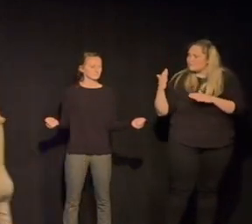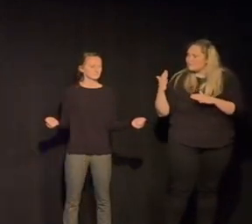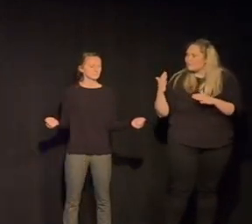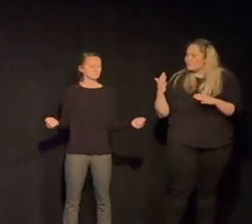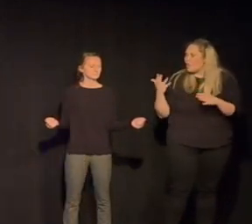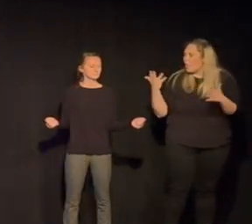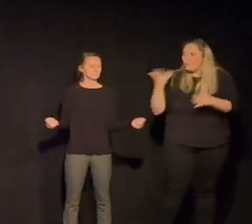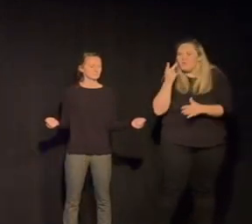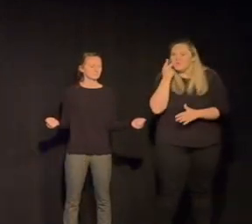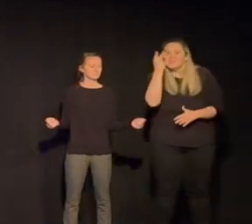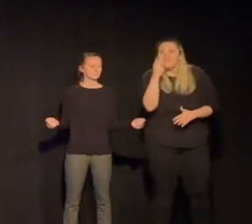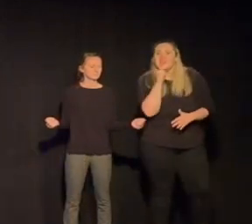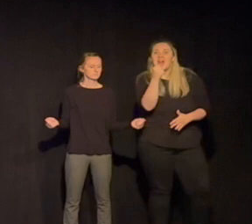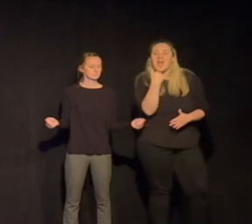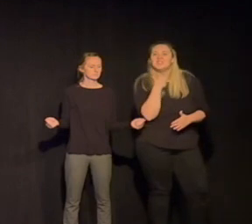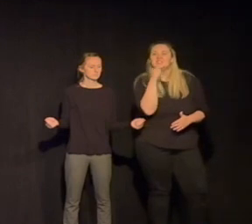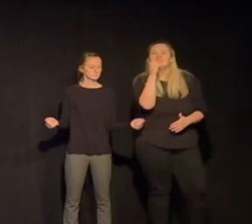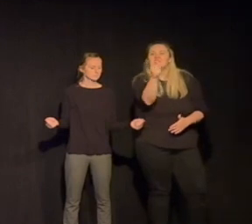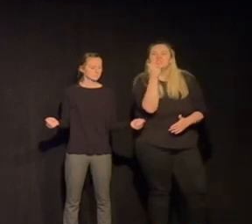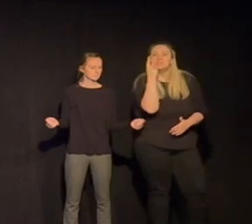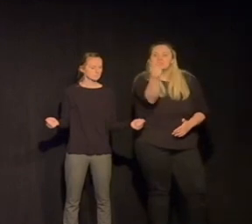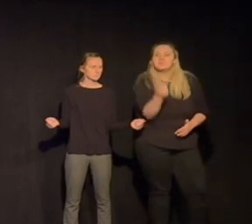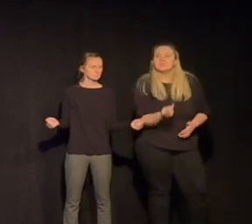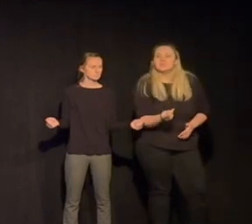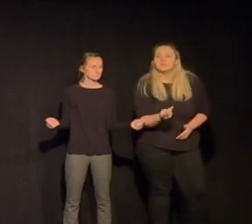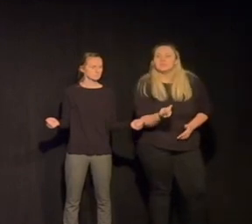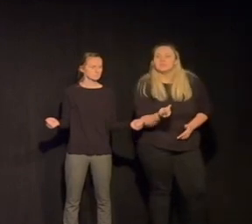What do you see that I don't see?